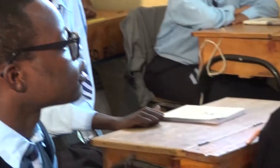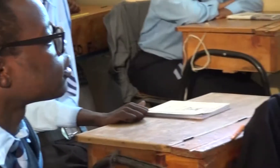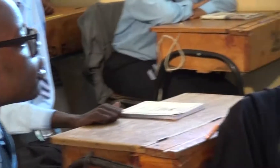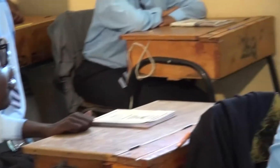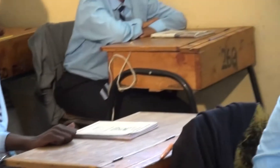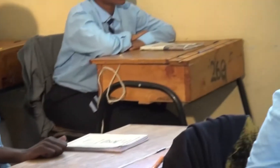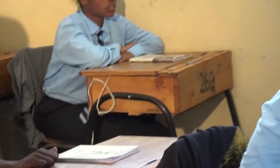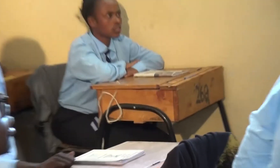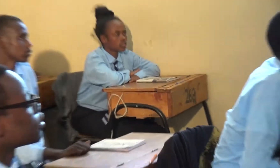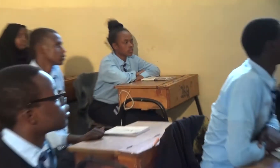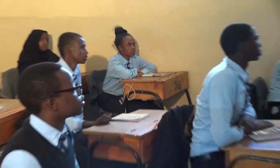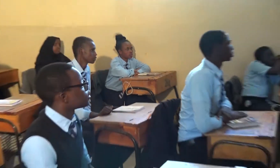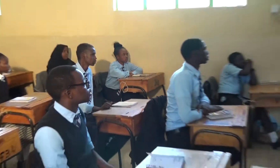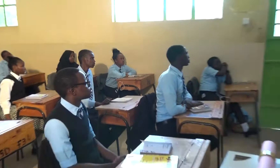The story is continuing. What happened?